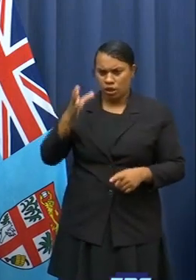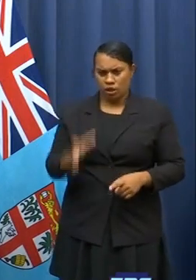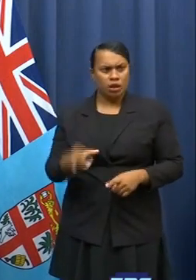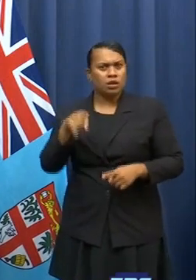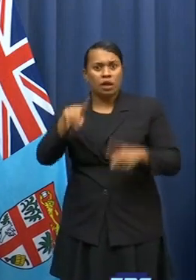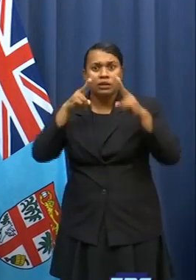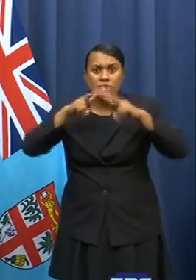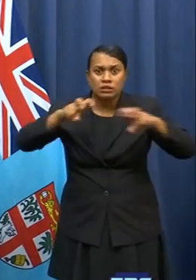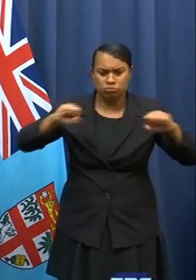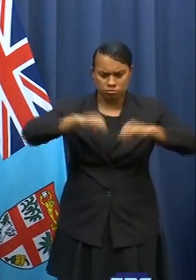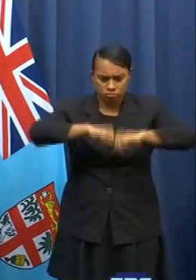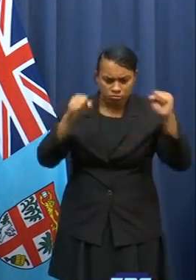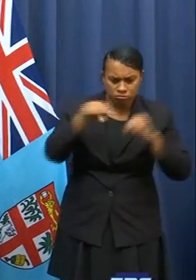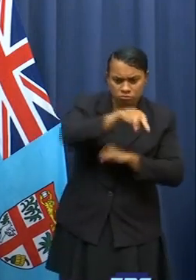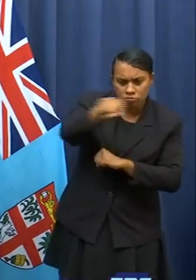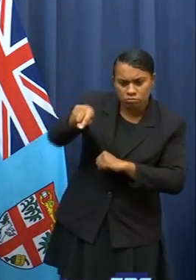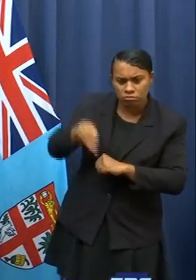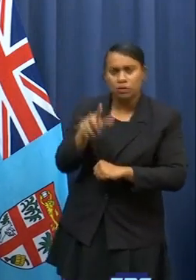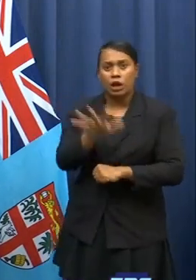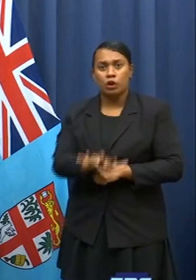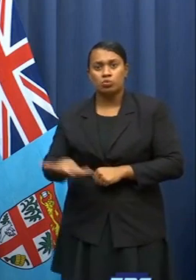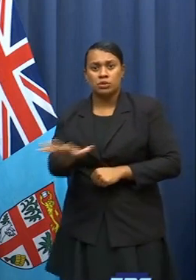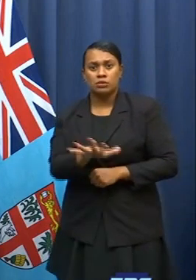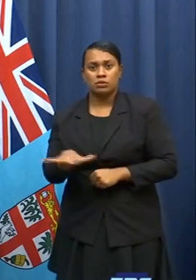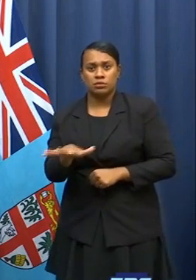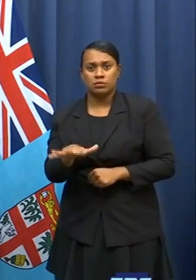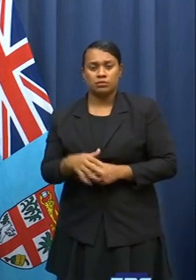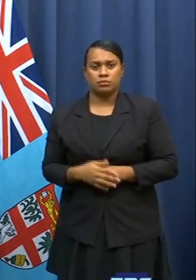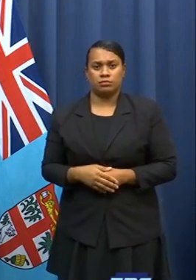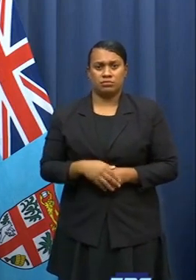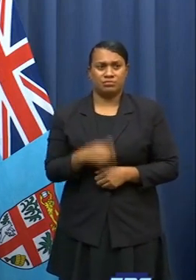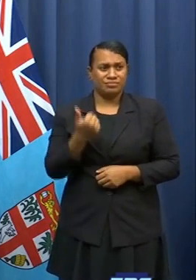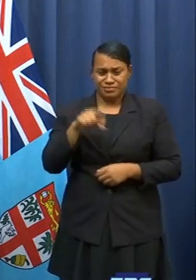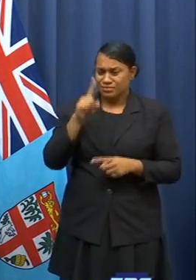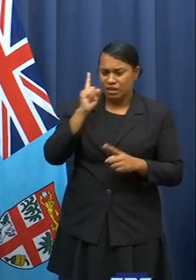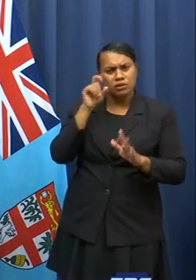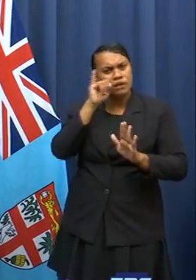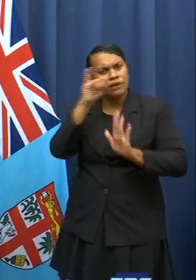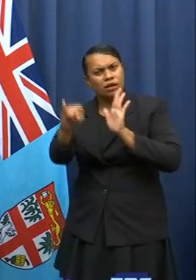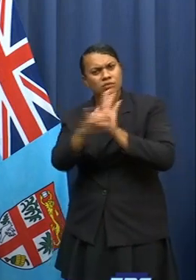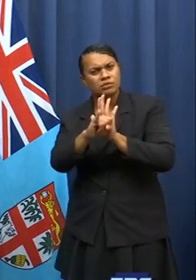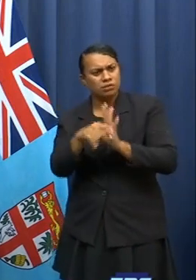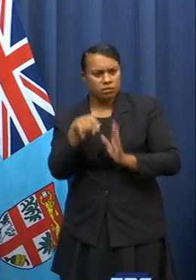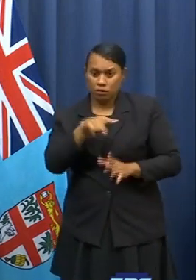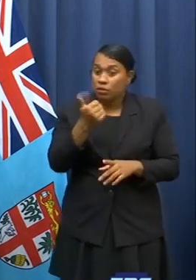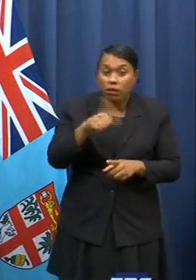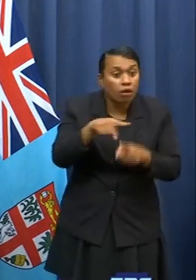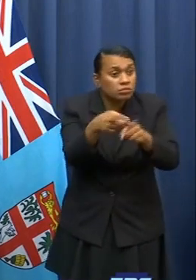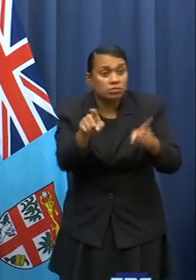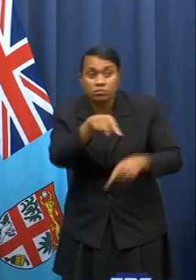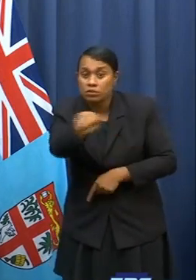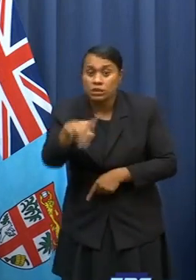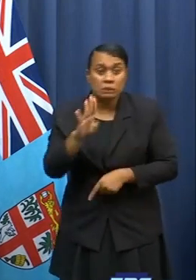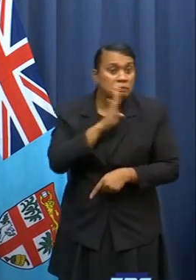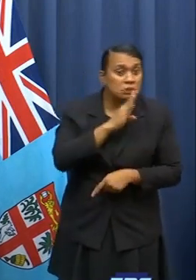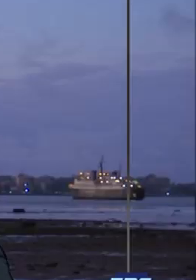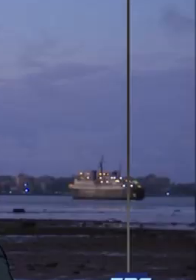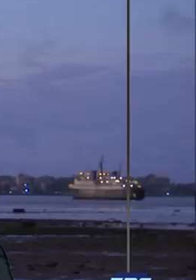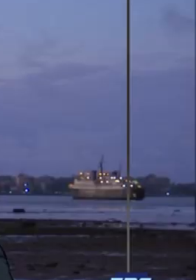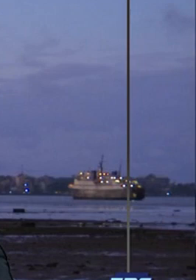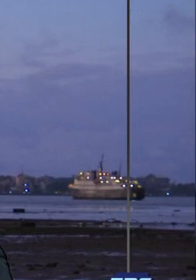Lautoka area, the confined area, so that they can identify things that needs to be moved